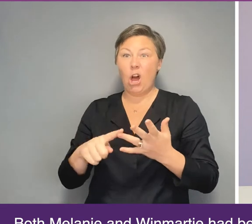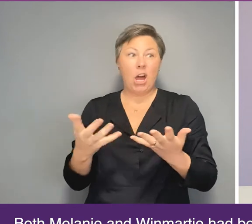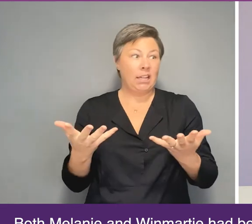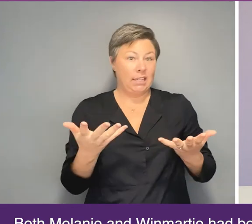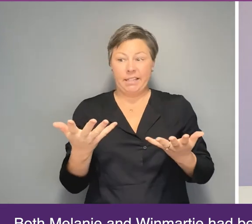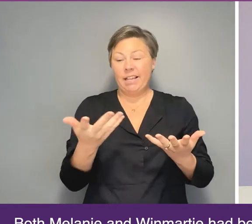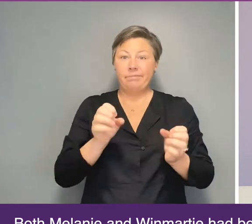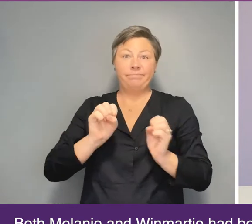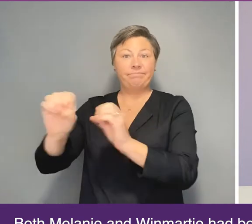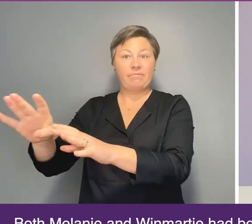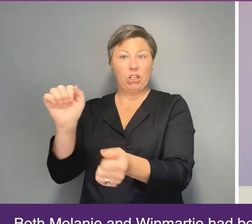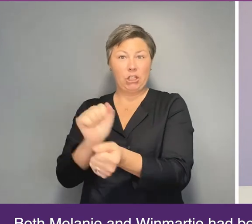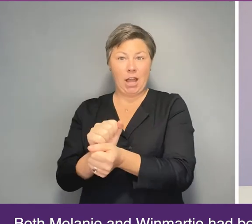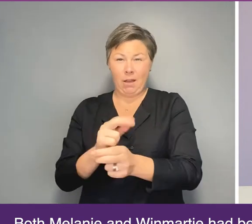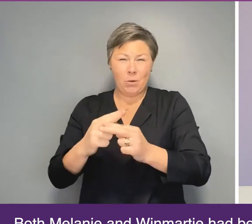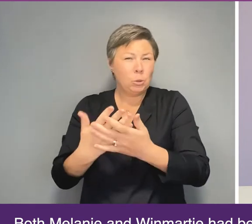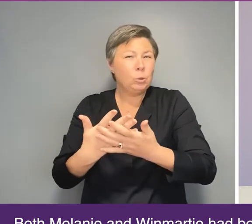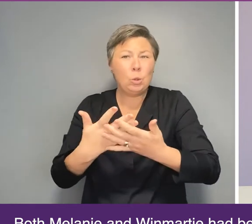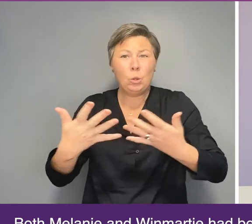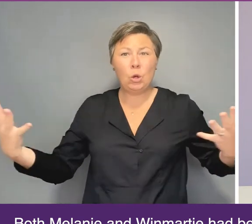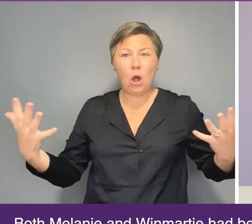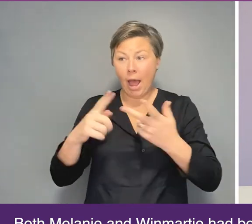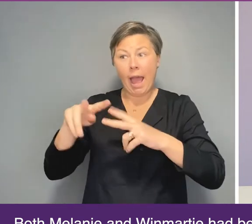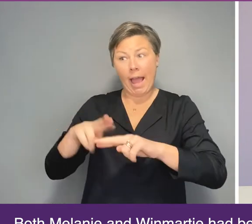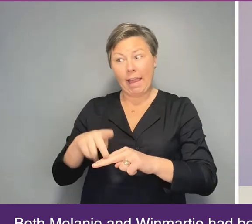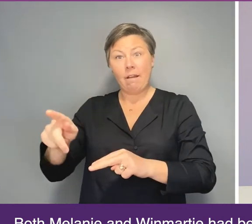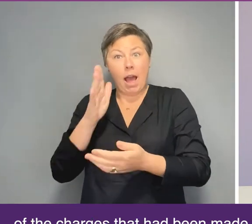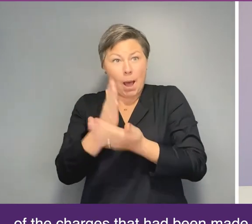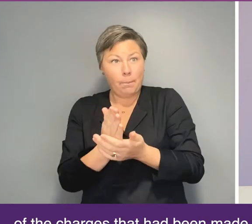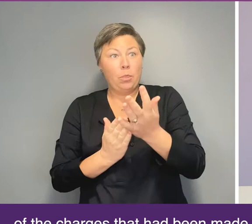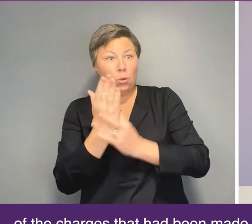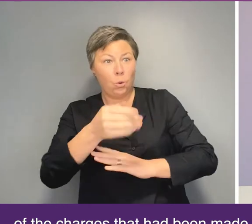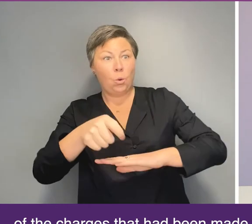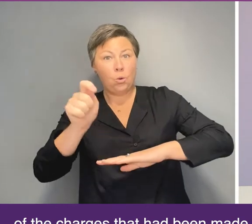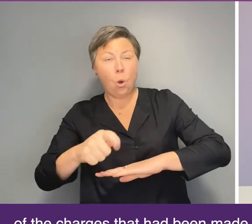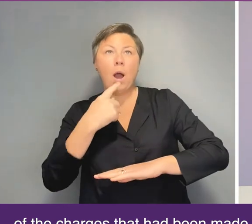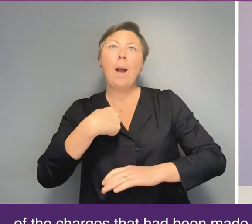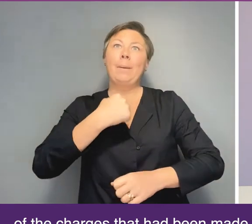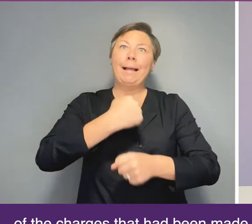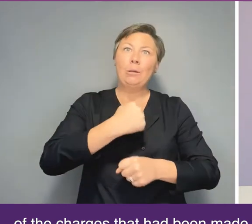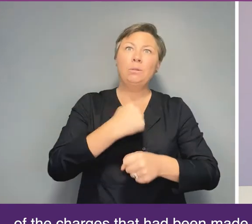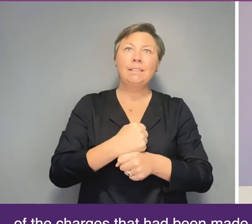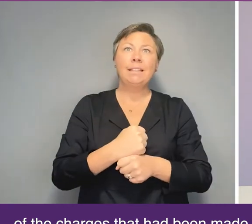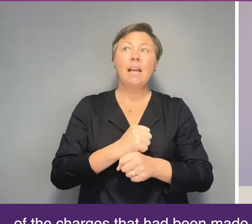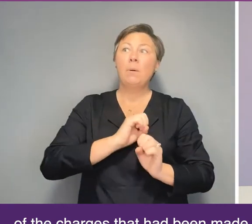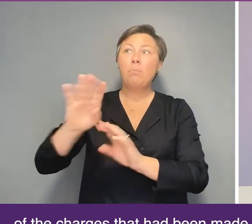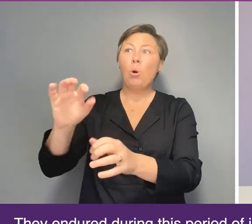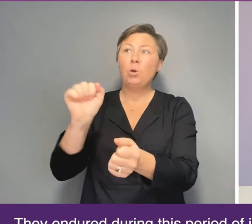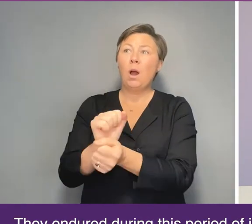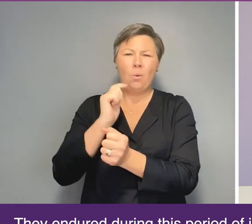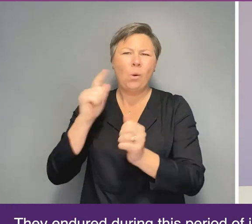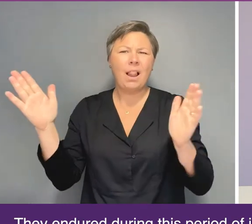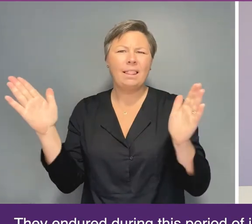custody for many years longer than if they had actually been convicted of the charges that had been made against them.